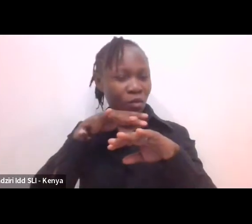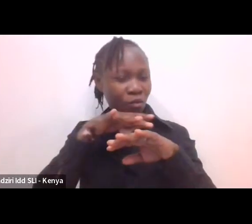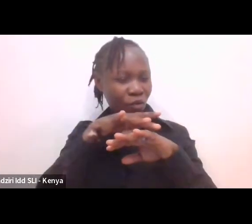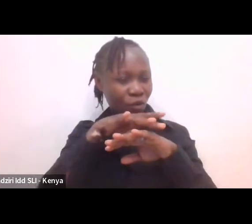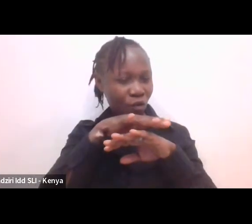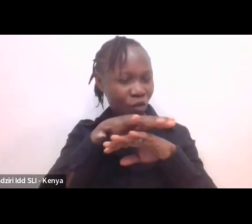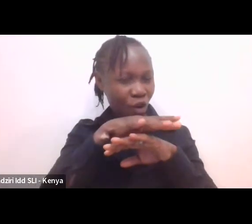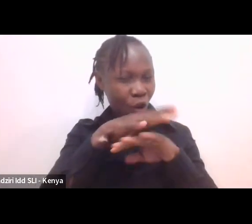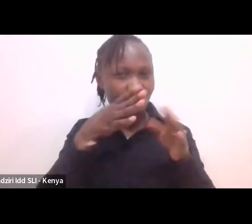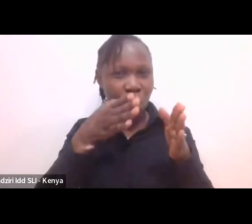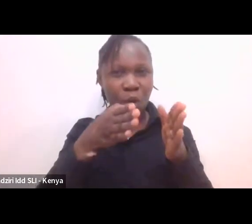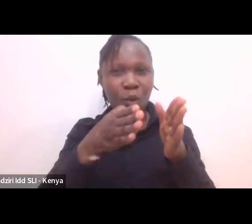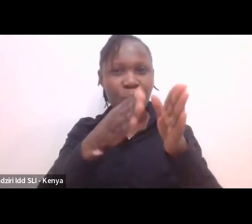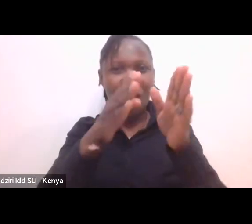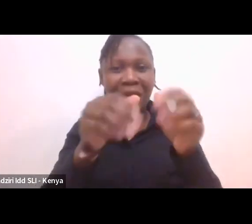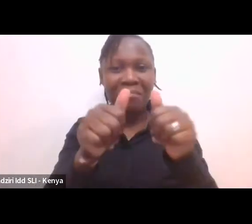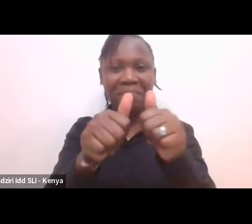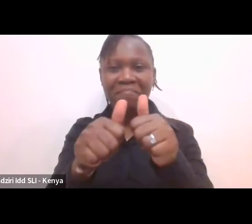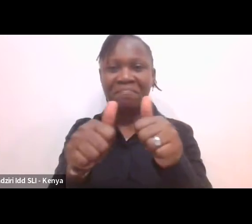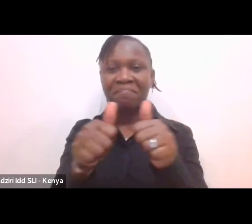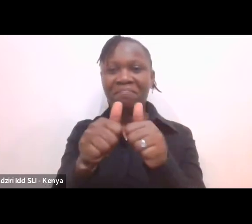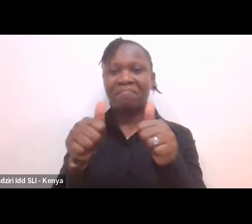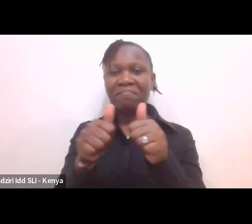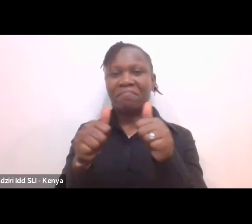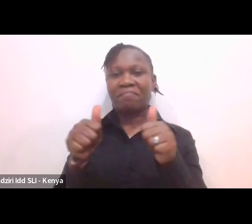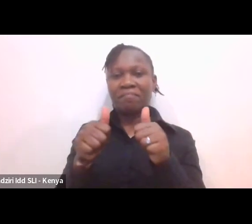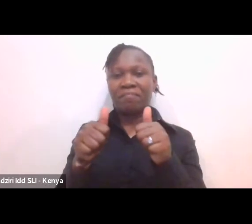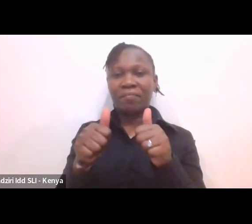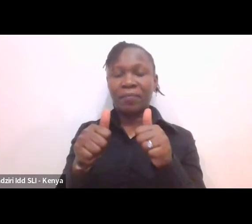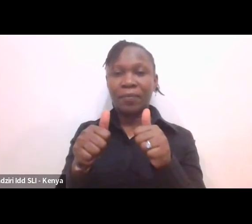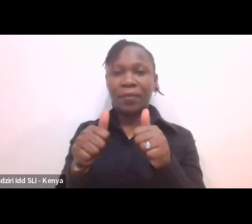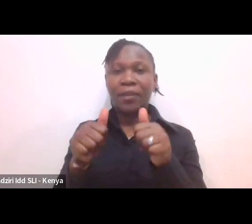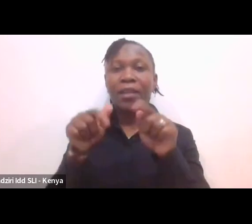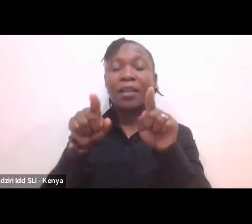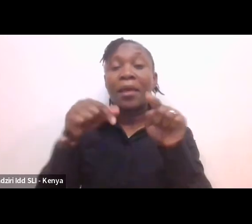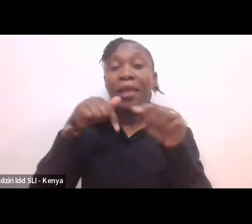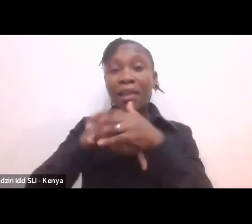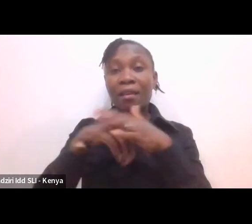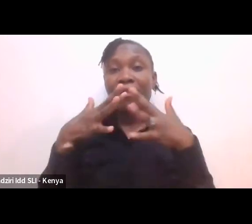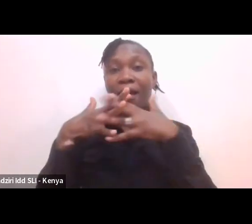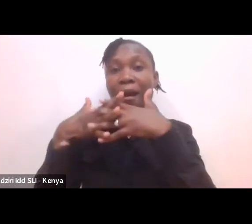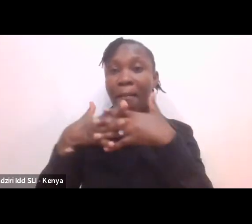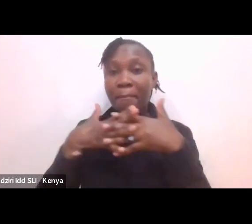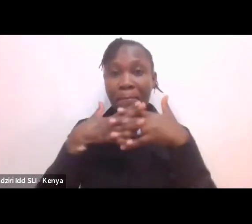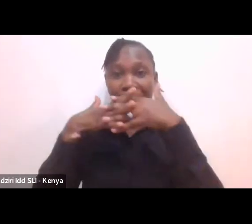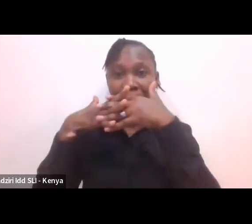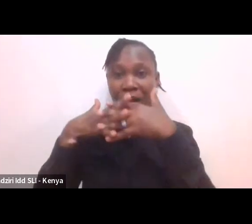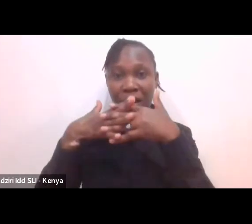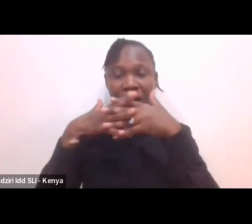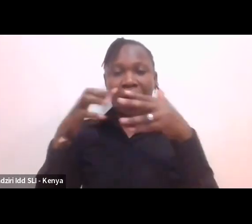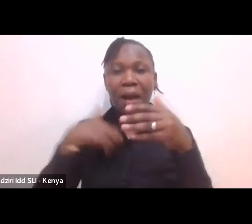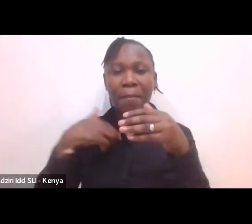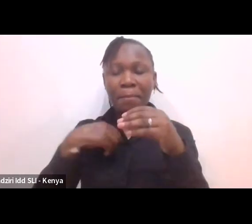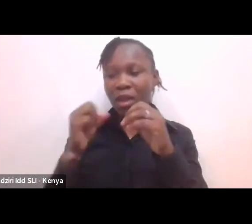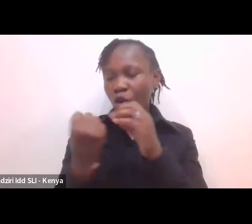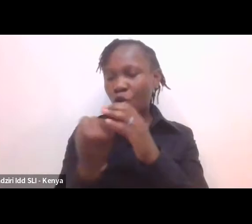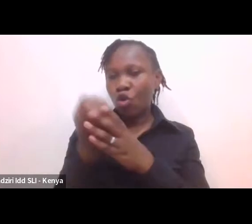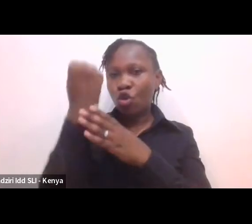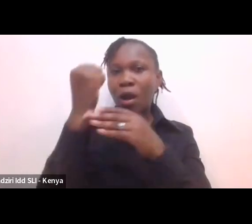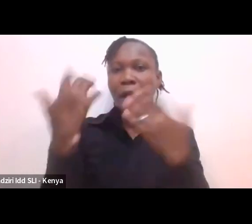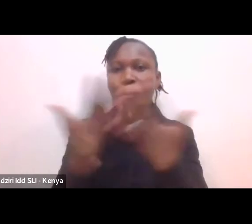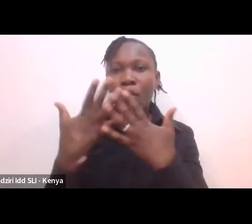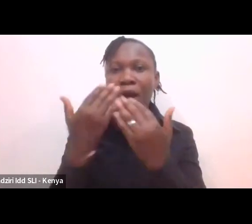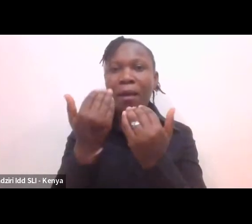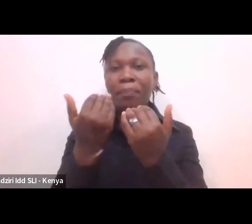permeates everything. In the United States, I grew up in a time when people with disabilities being educated in